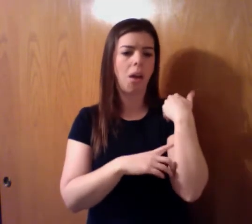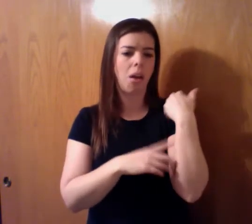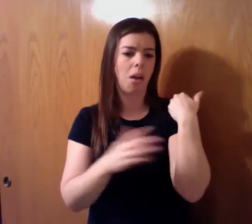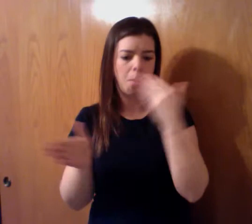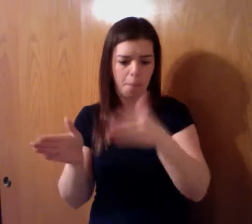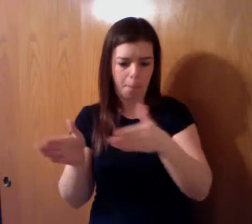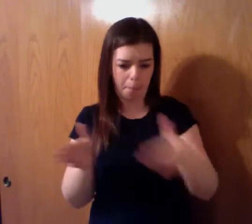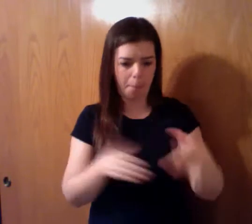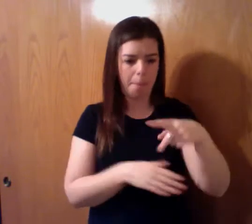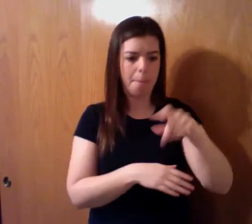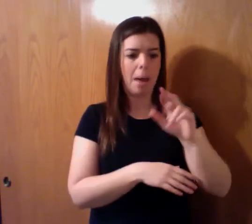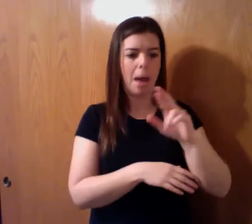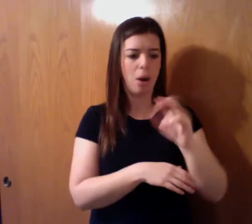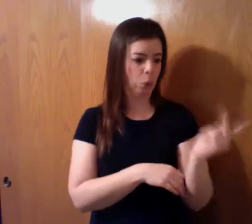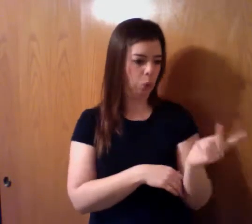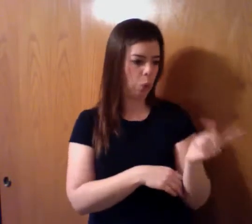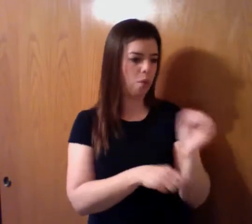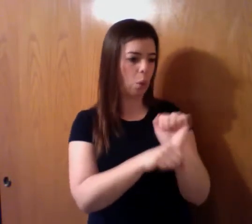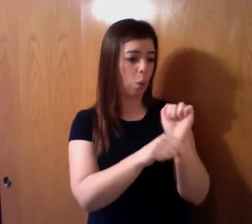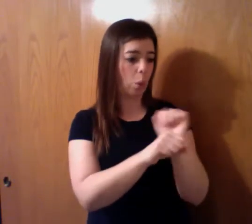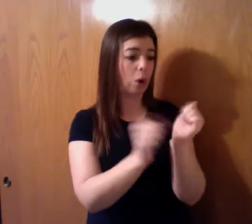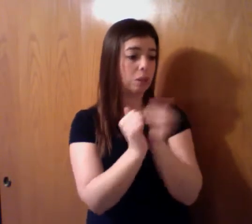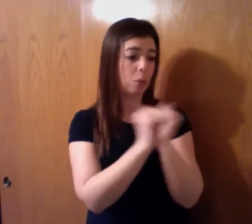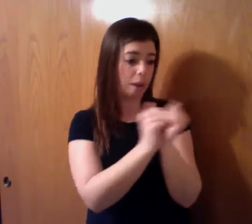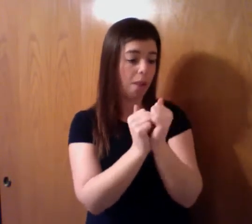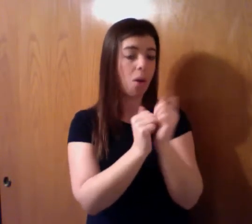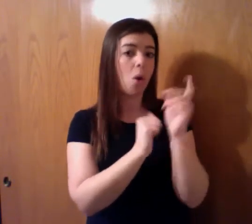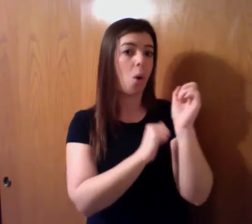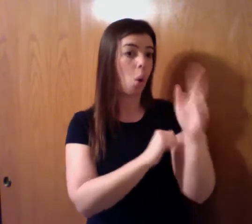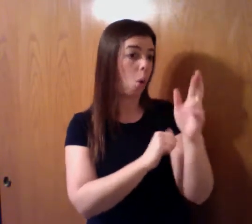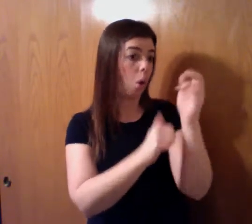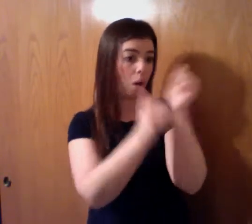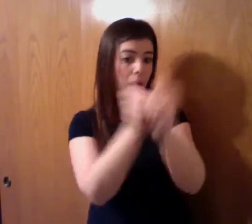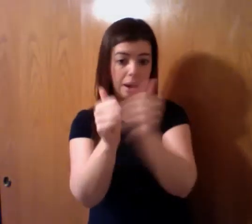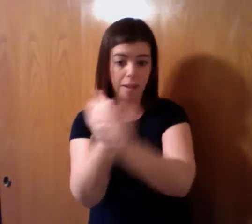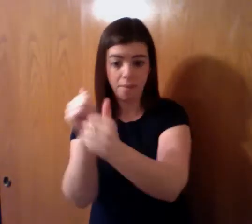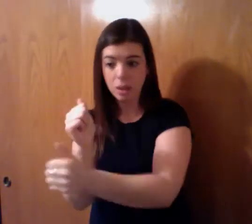between the two of you. You can each make your own or you can make it together.